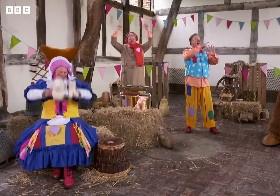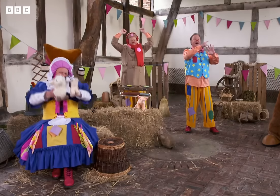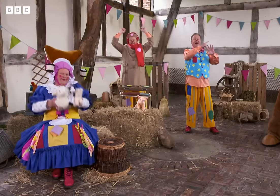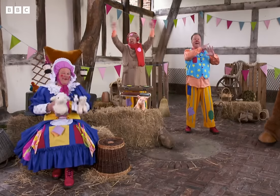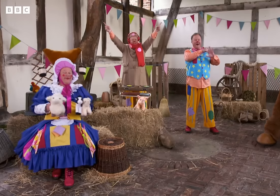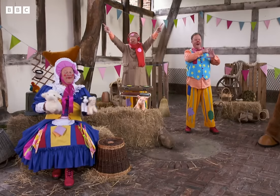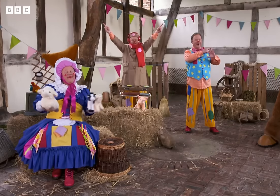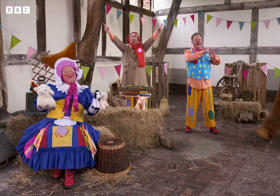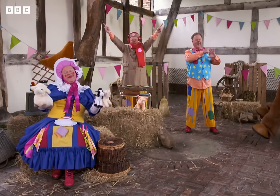E-I-E-I-O.